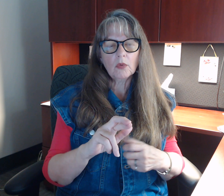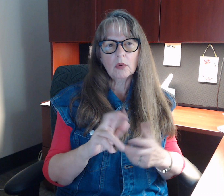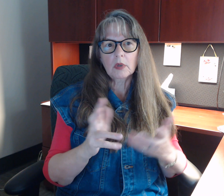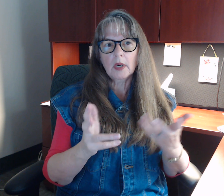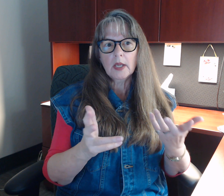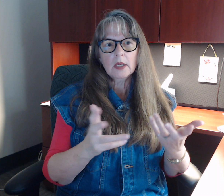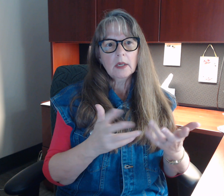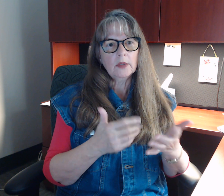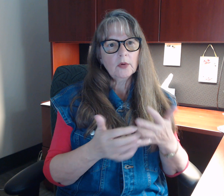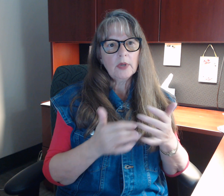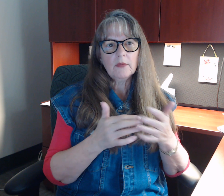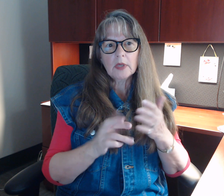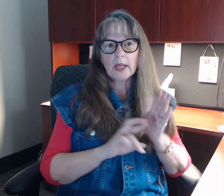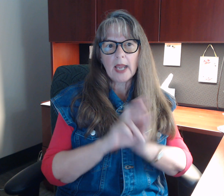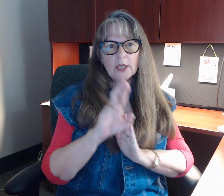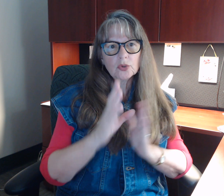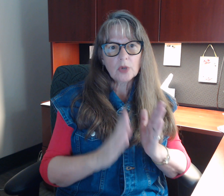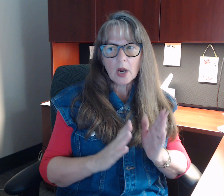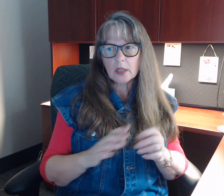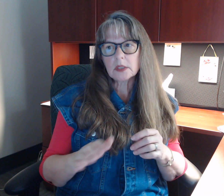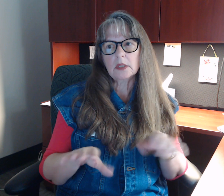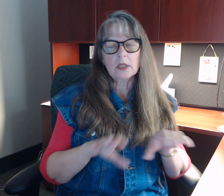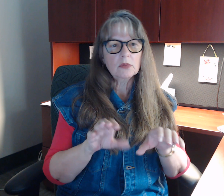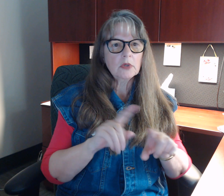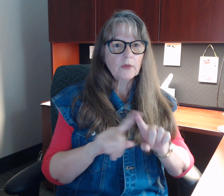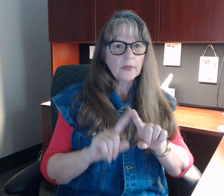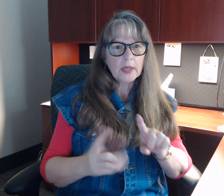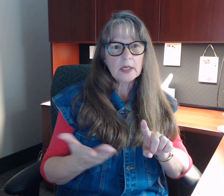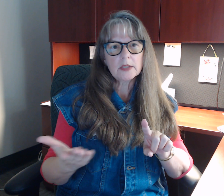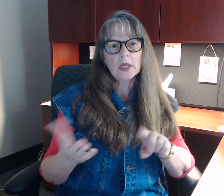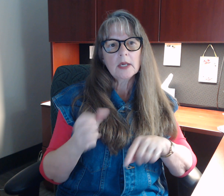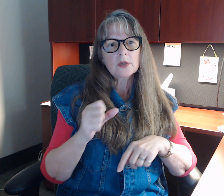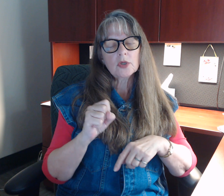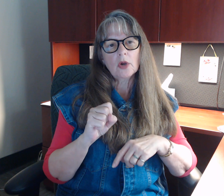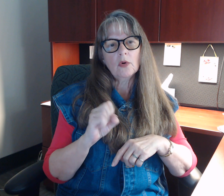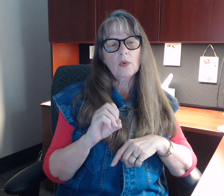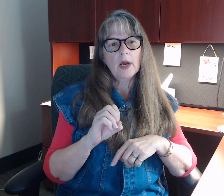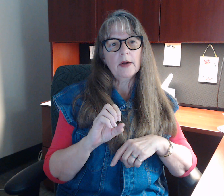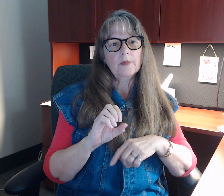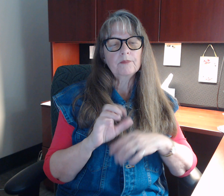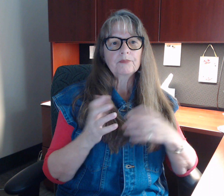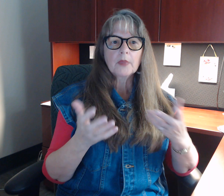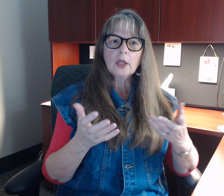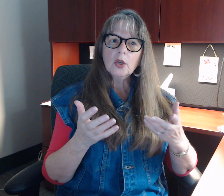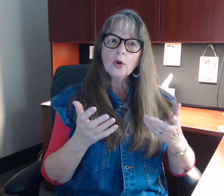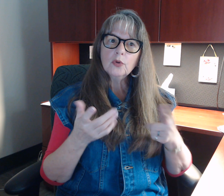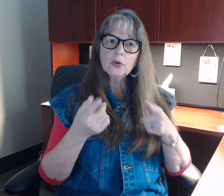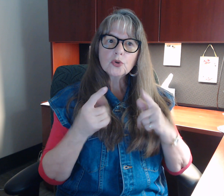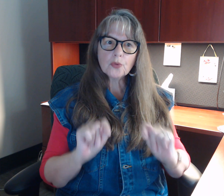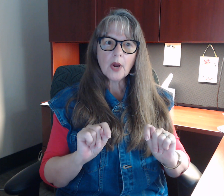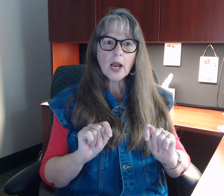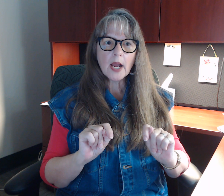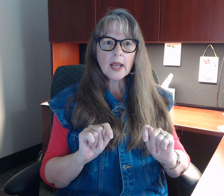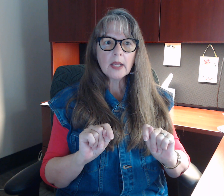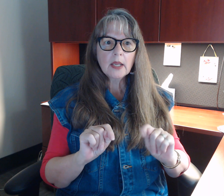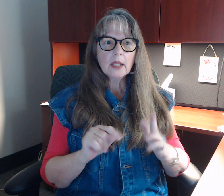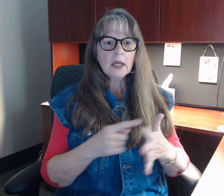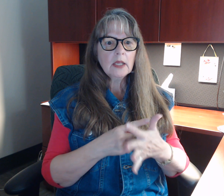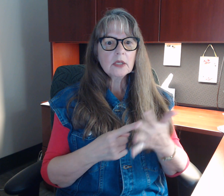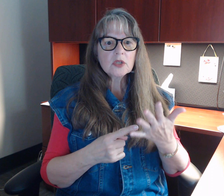or even like astronauts, and they do different things. So you can try any of these